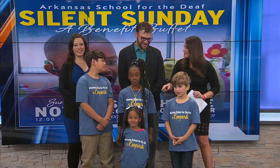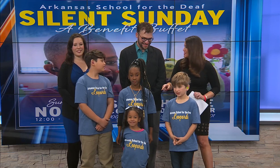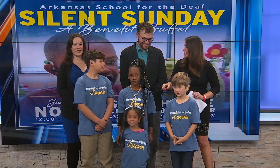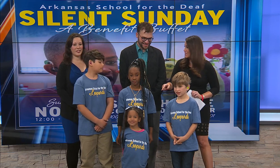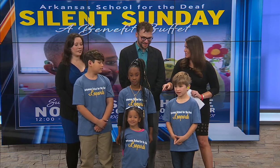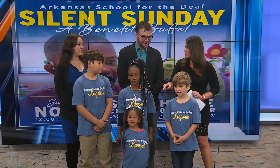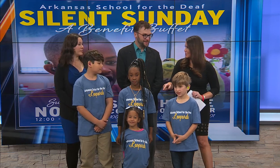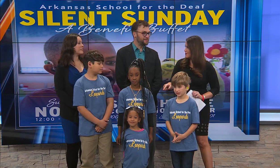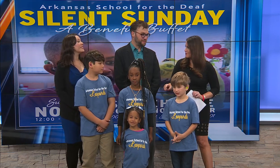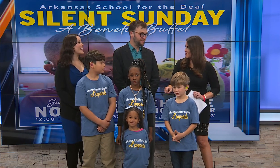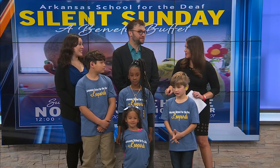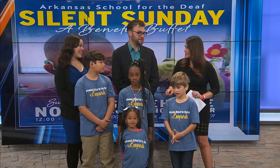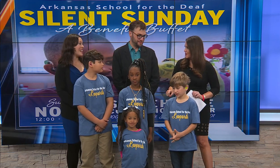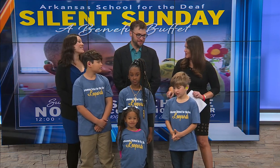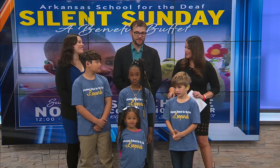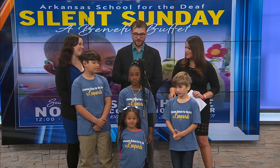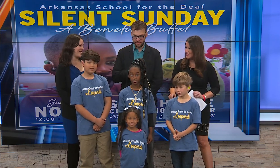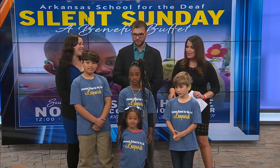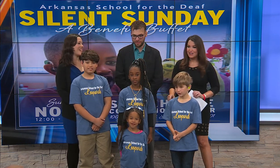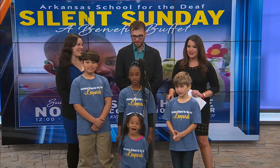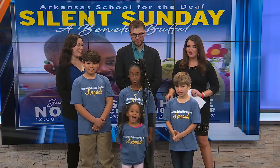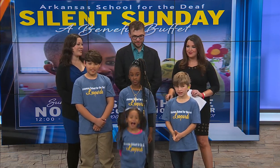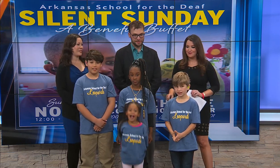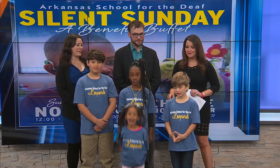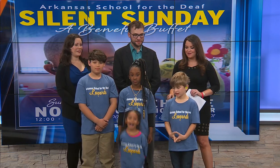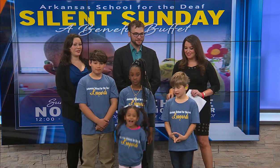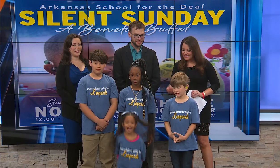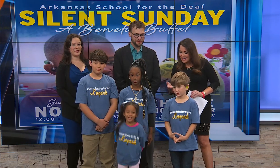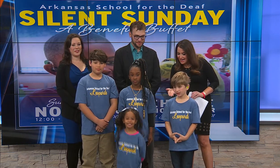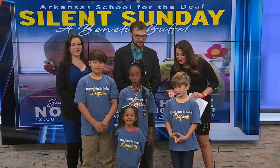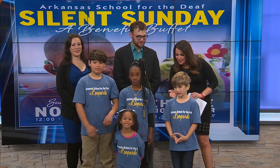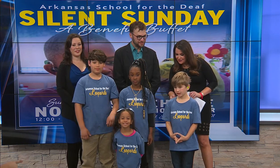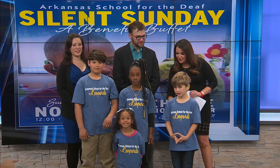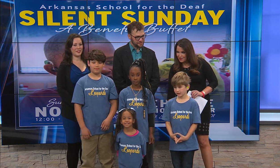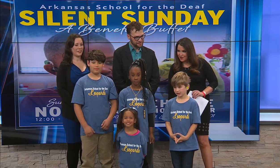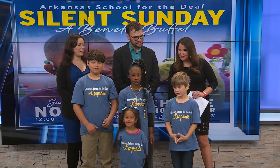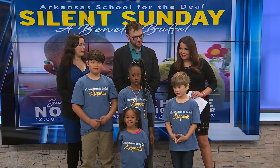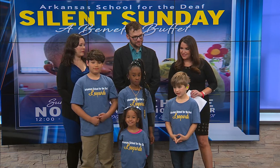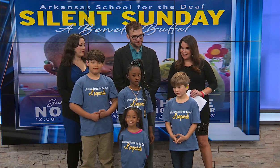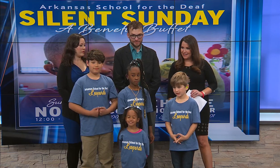going to be dancing. She's going be performing as well at this. You're not going to want to miss that. And what's your favorite part of Silent Sunday?